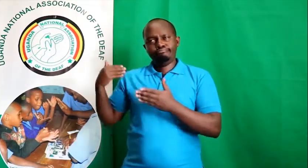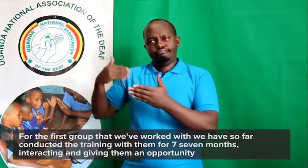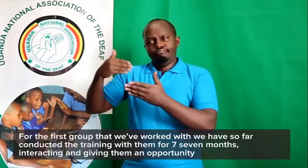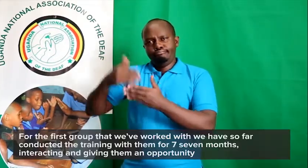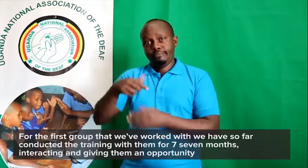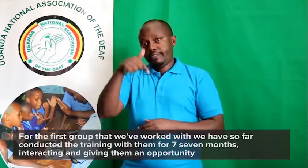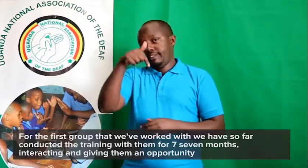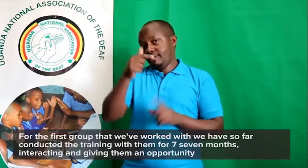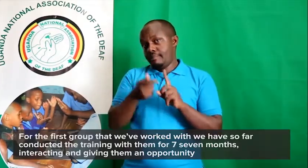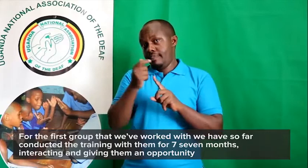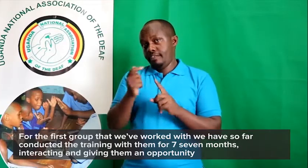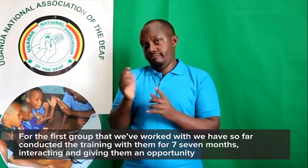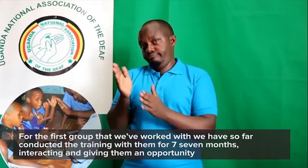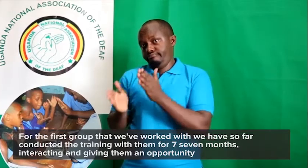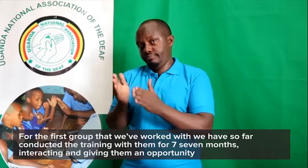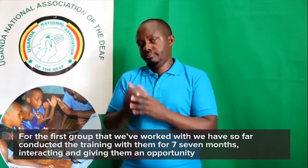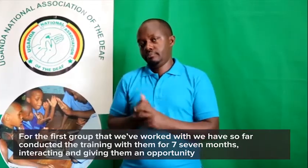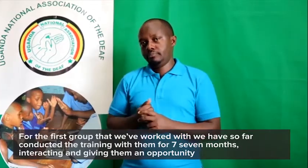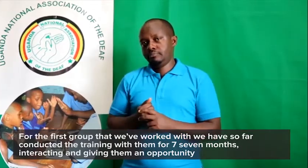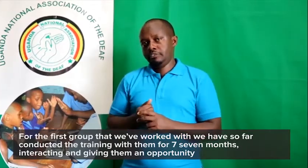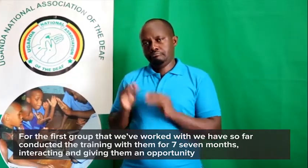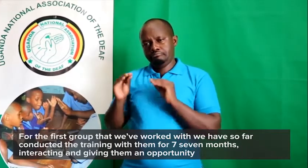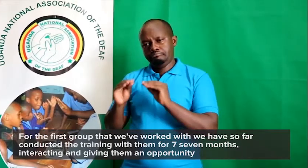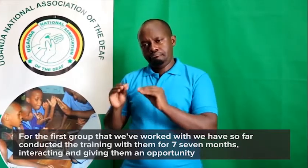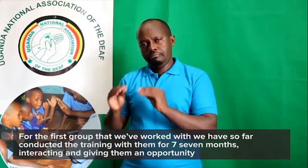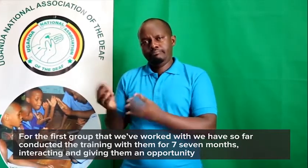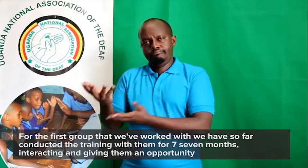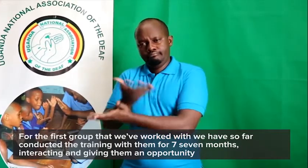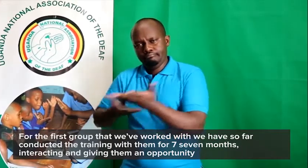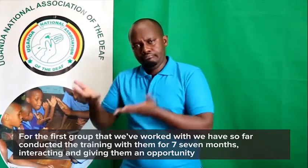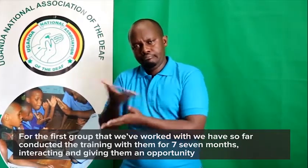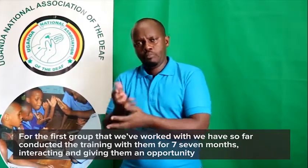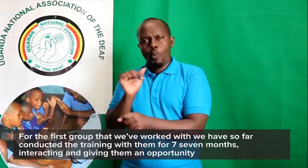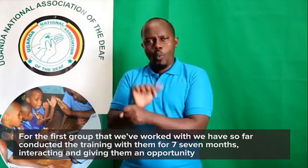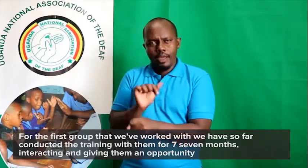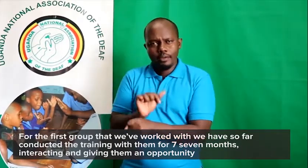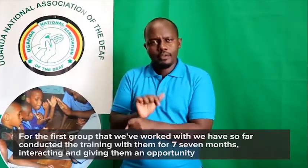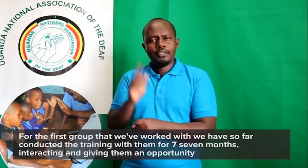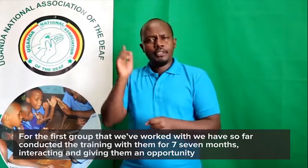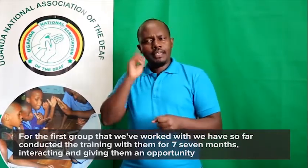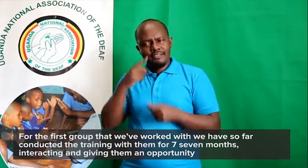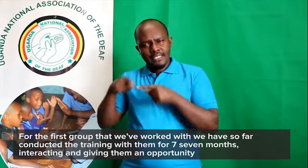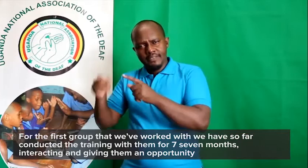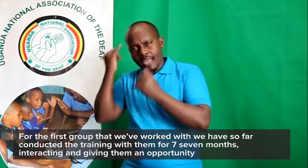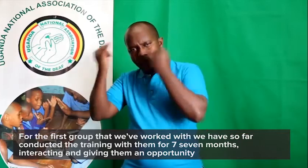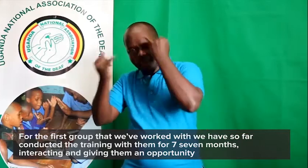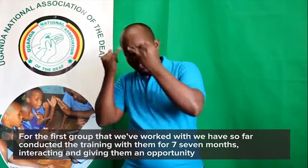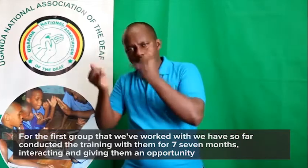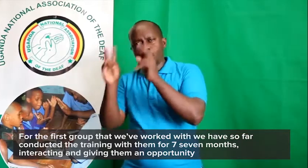For the first group that we've worked with, we've so far conducted the training with them for 7 months, interacting and giving them